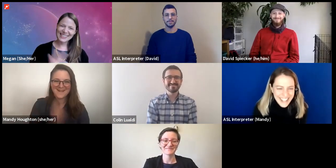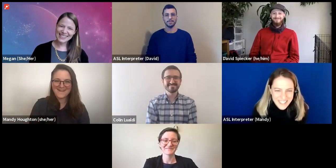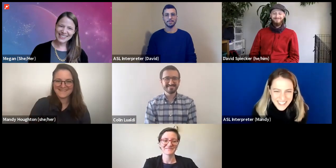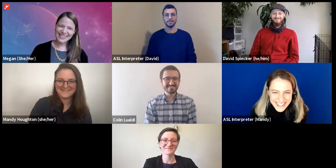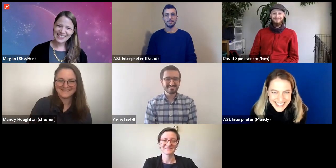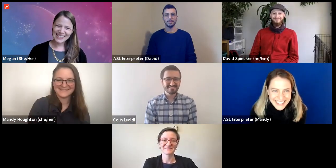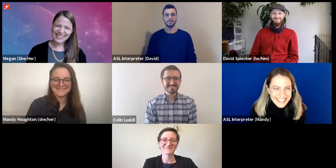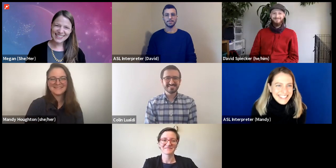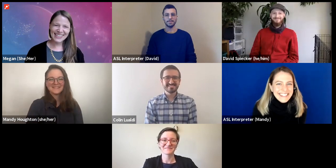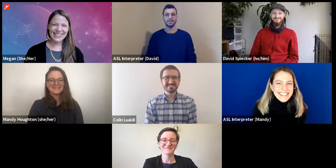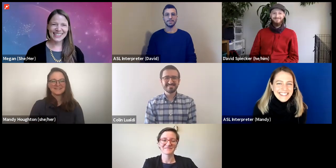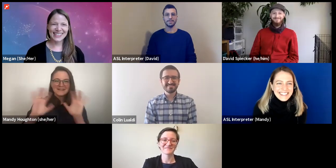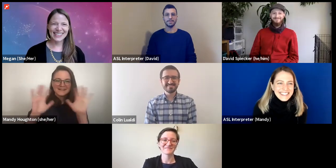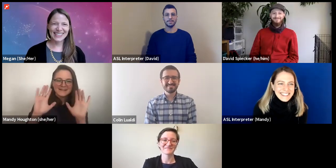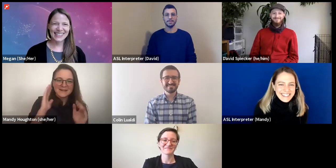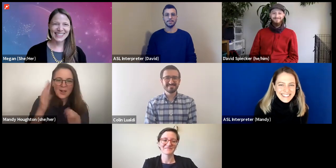Hi, everyone.